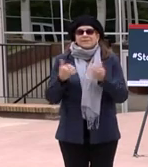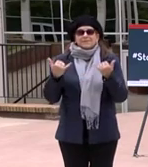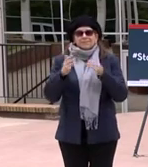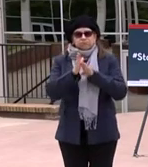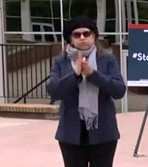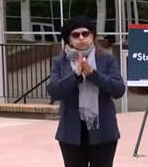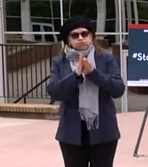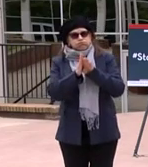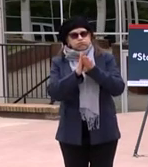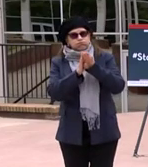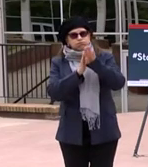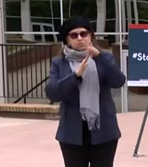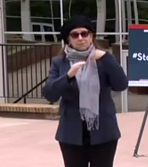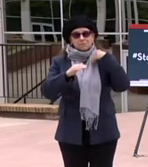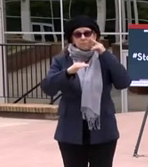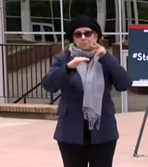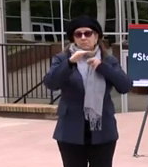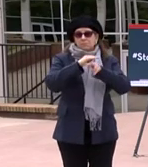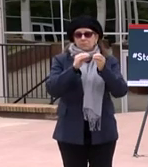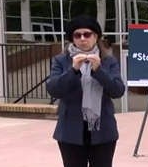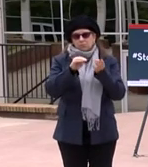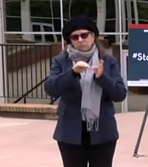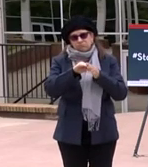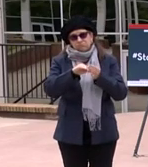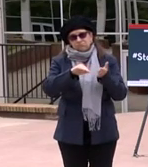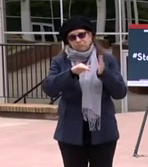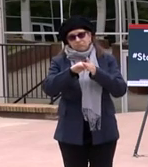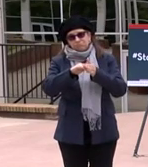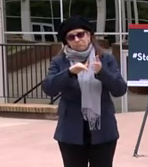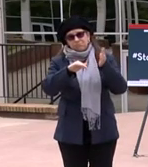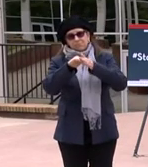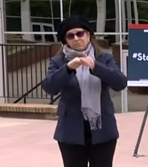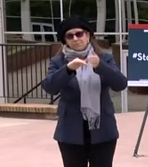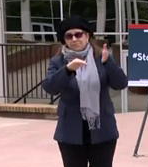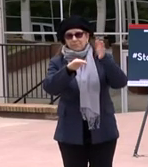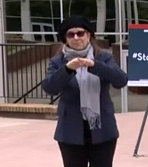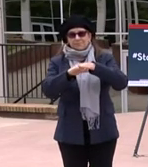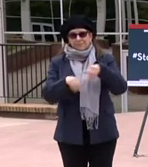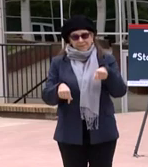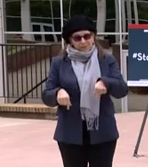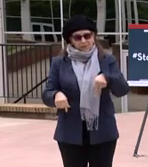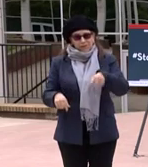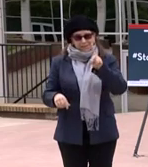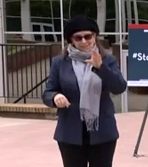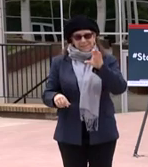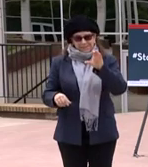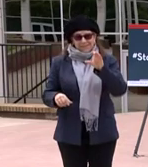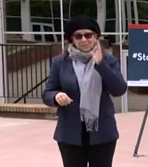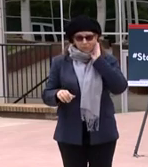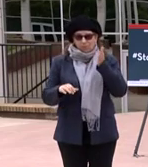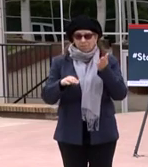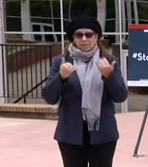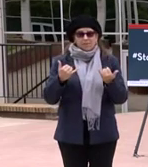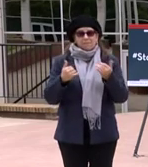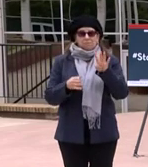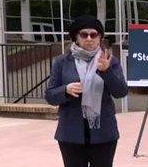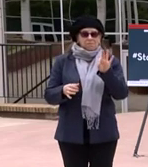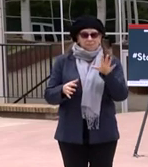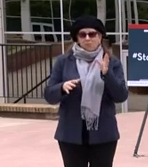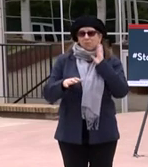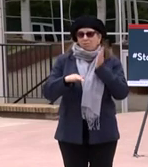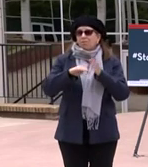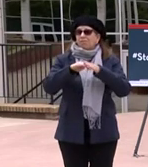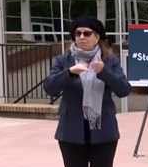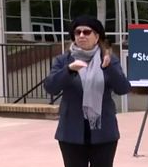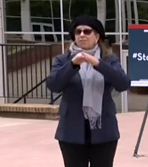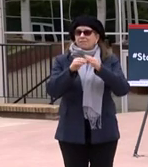we expect to experience that surge here in D.C. and the capital region. Today, I can tell you we are pushing